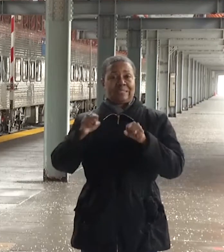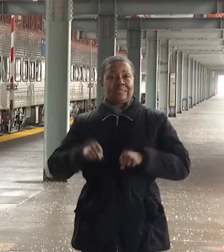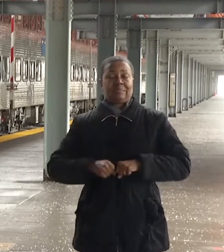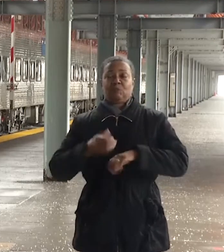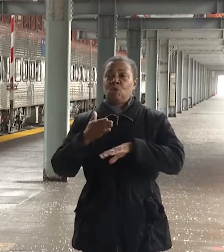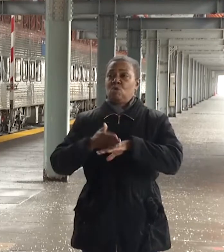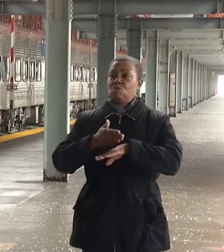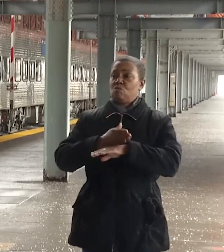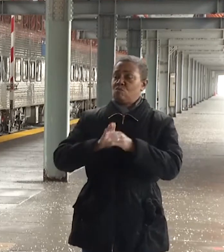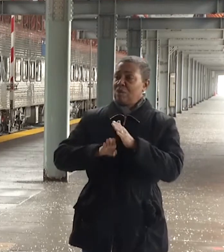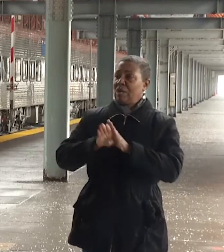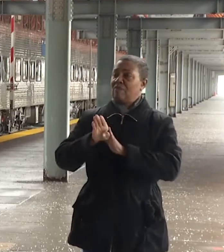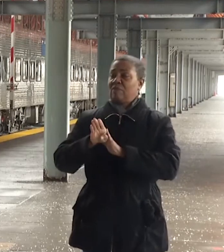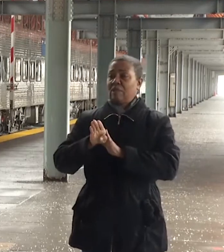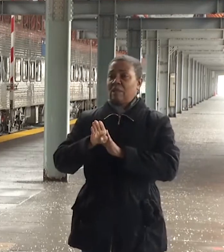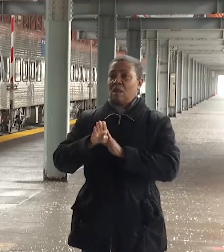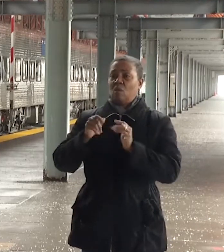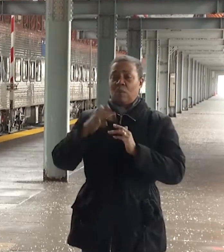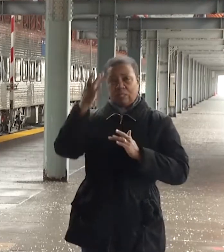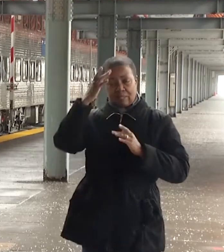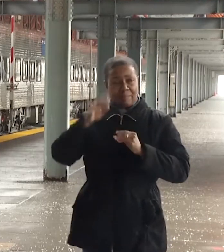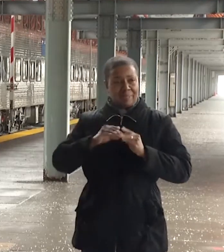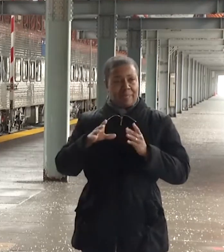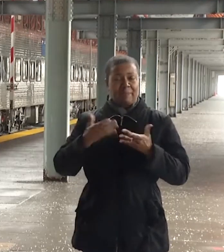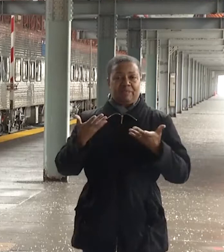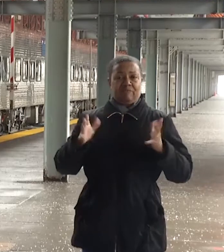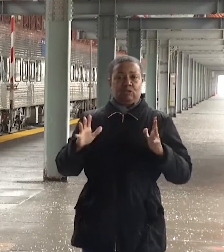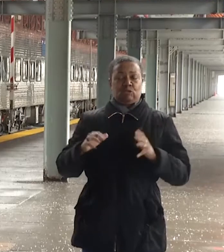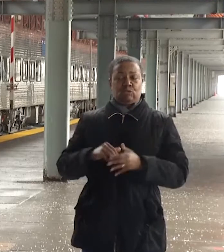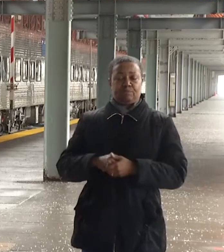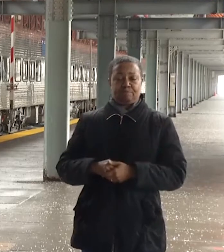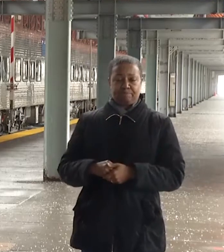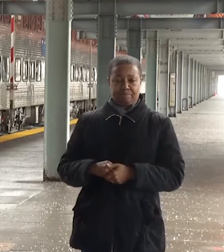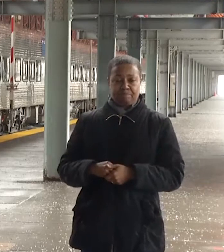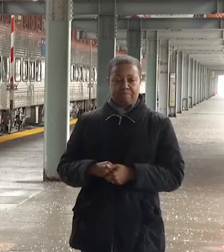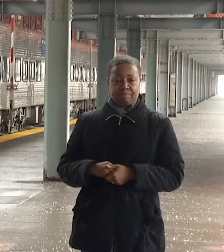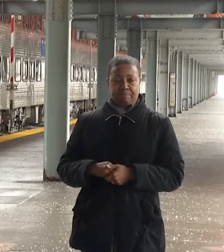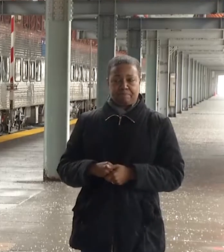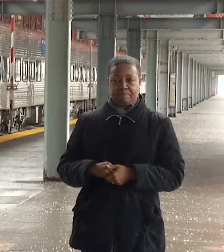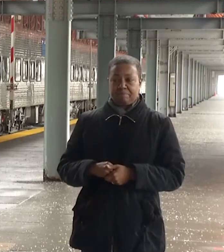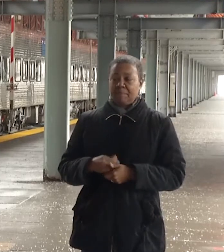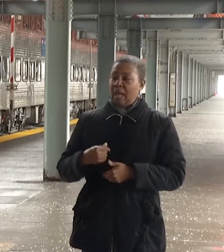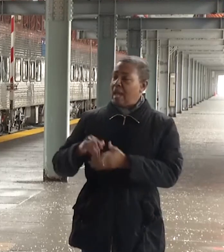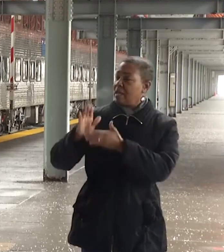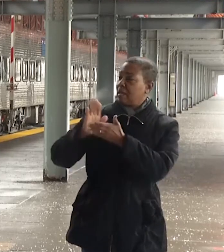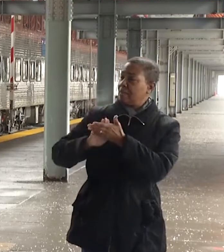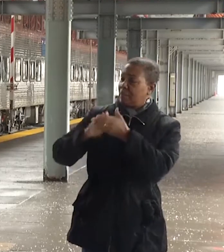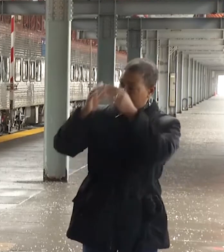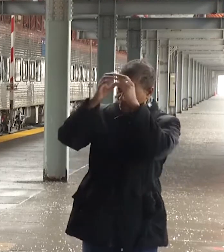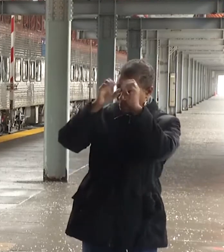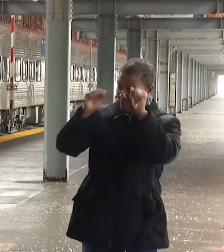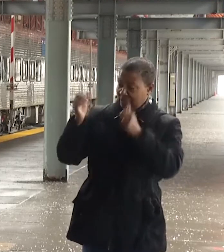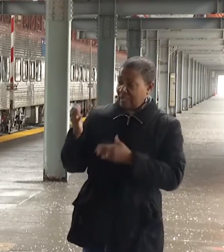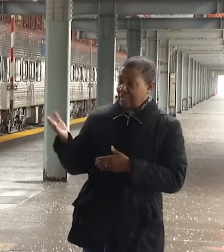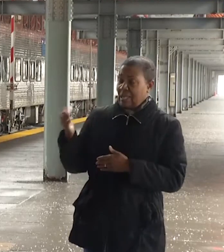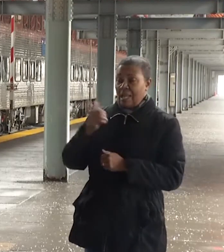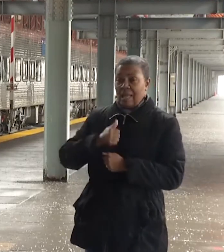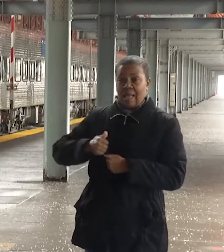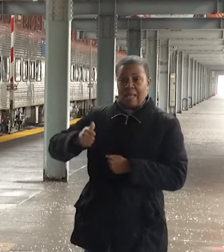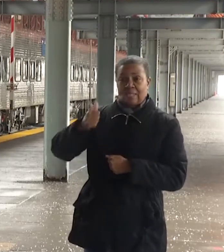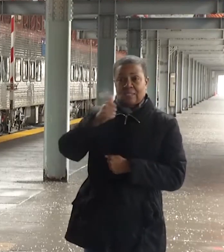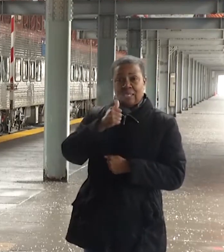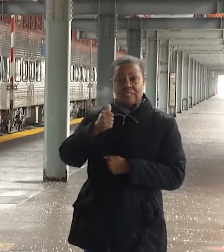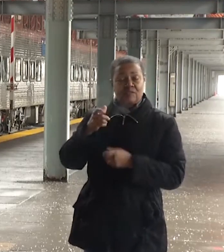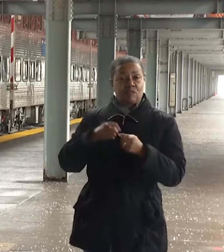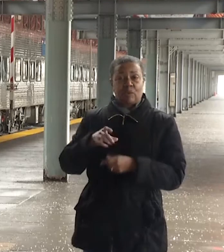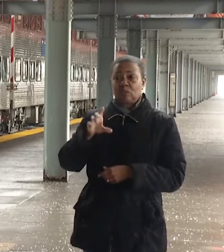recovery once the pandemic is behind us. I commend President Preckwinkle, Executive Director